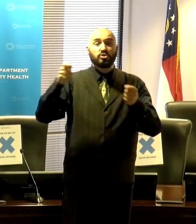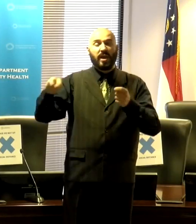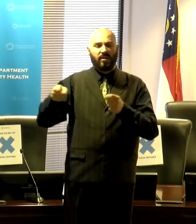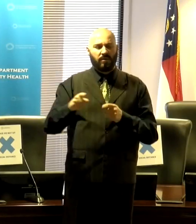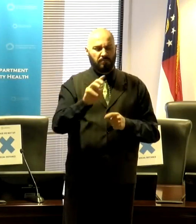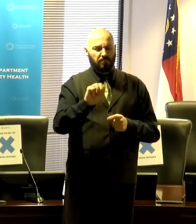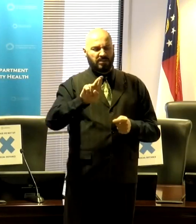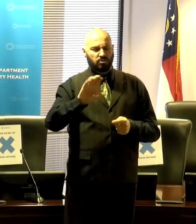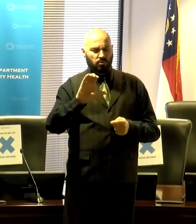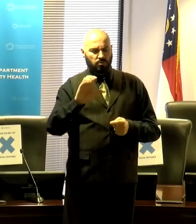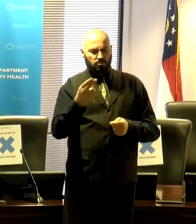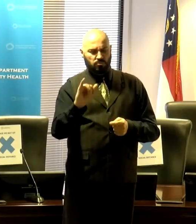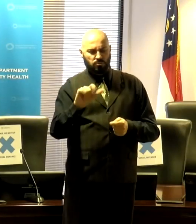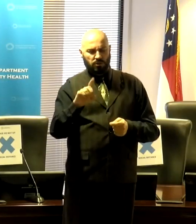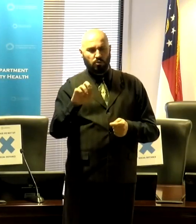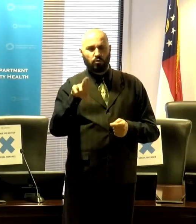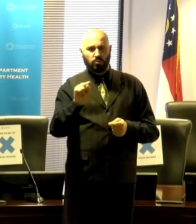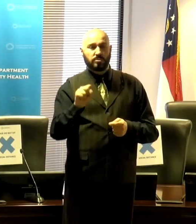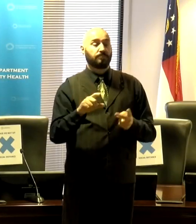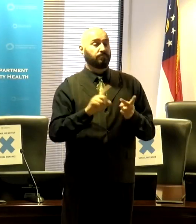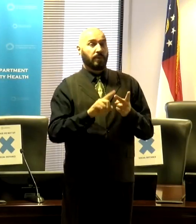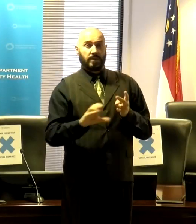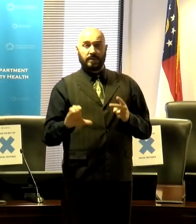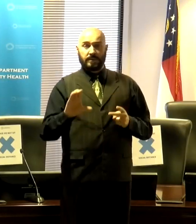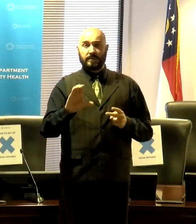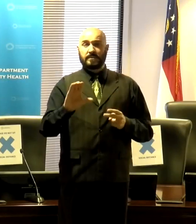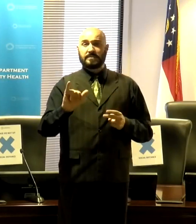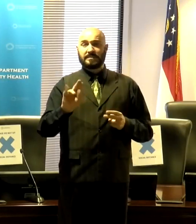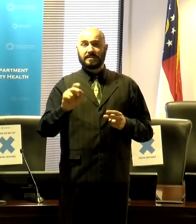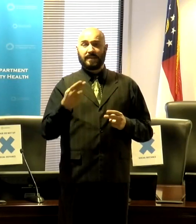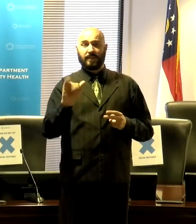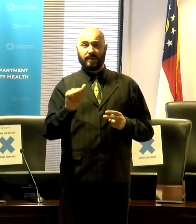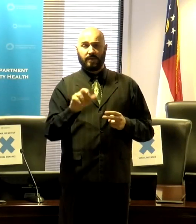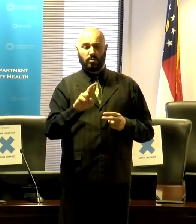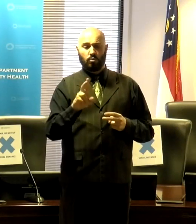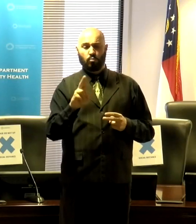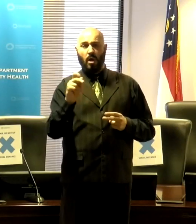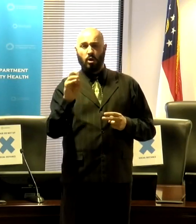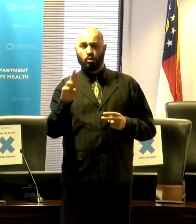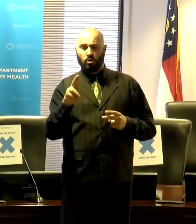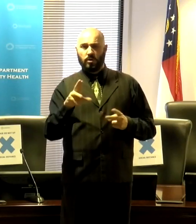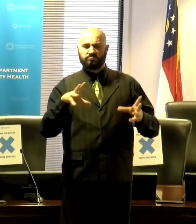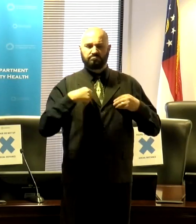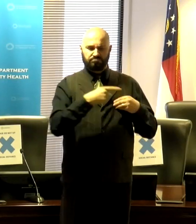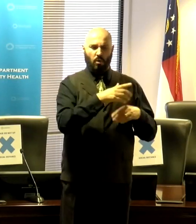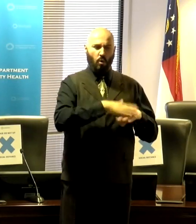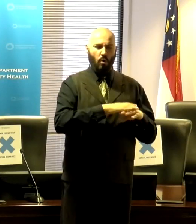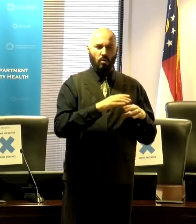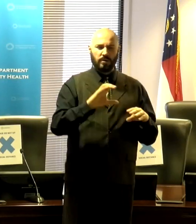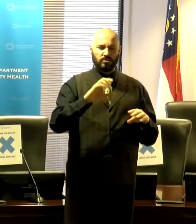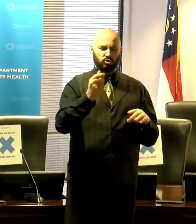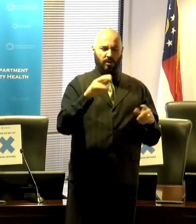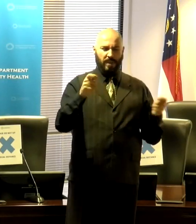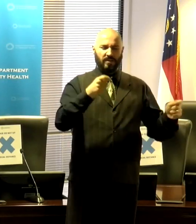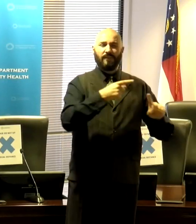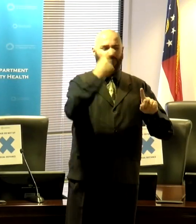Cynthia Rucker has accepted the position on the care management committee chaired by Anthony Williamson.